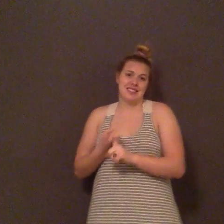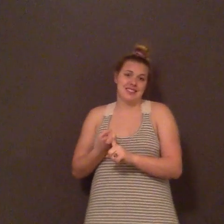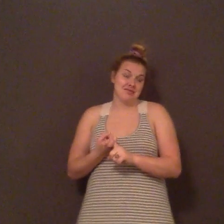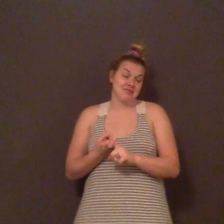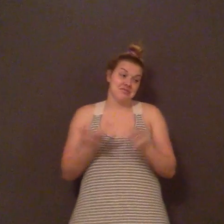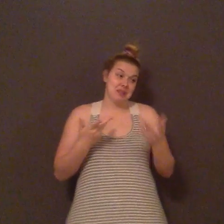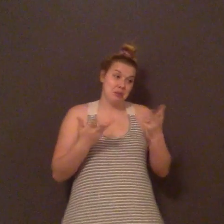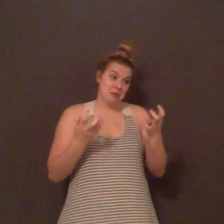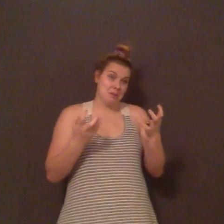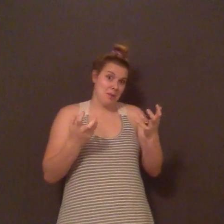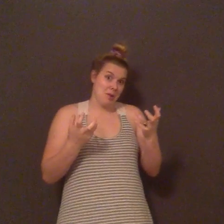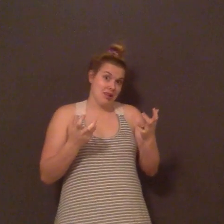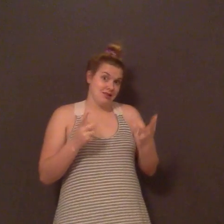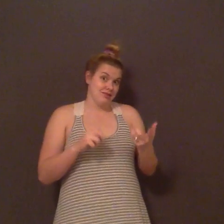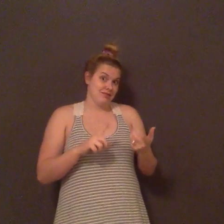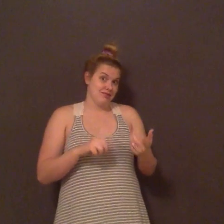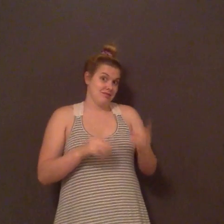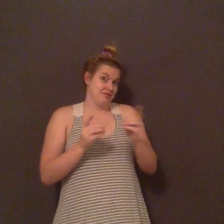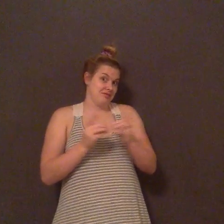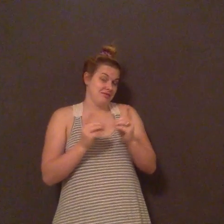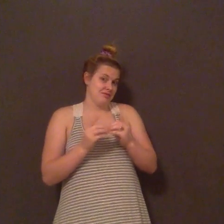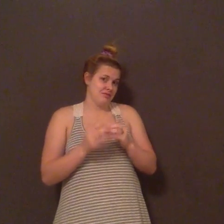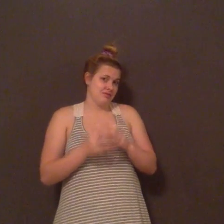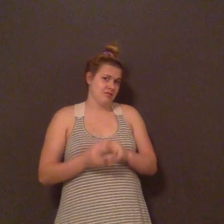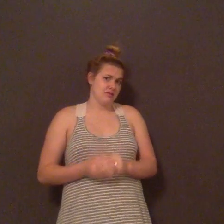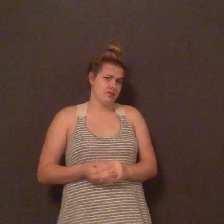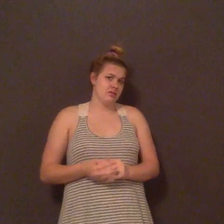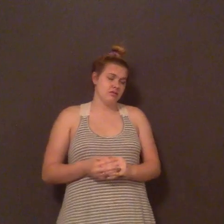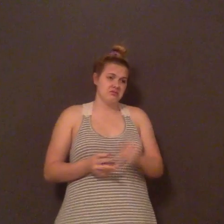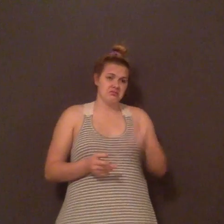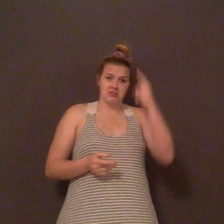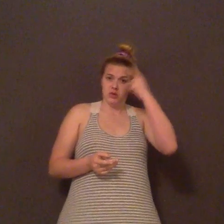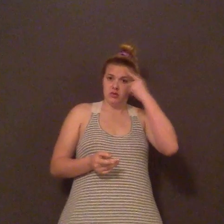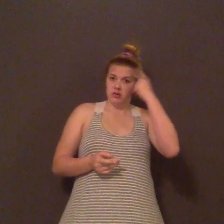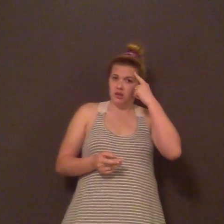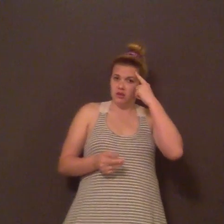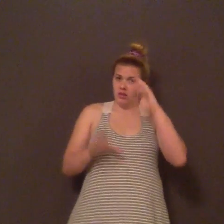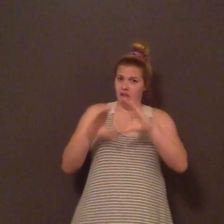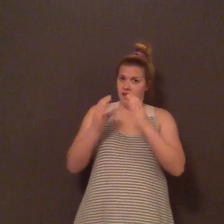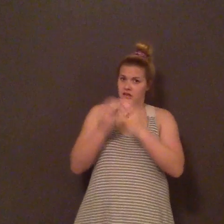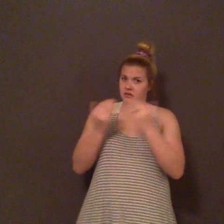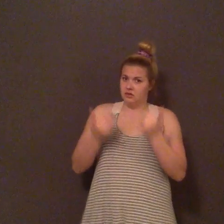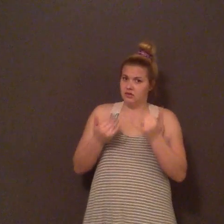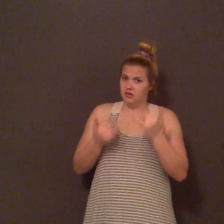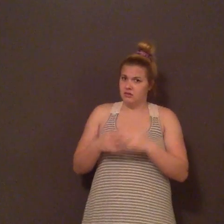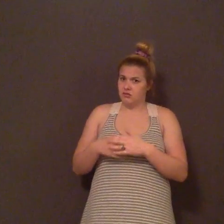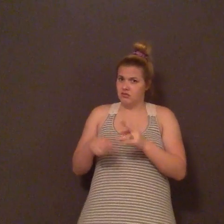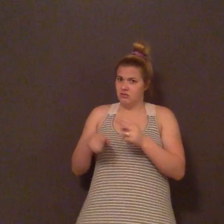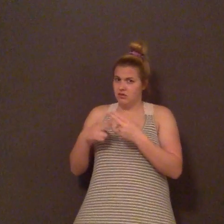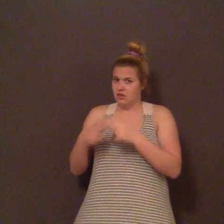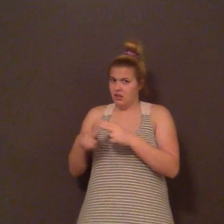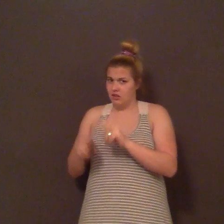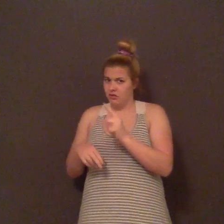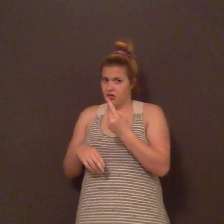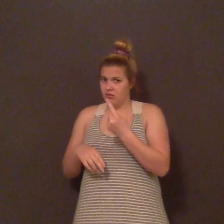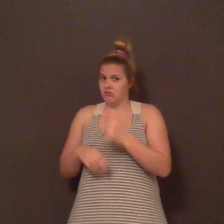just friends. Hey, what did you think about what Professor Kamen was just saying? About what? About the egg coming first? Sounds okay to me.